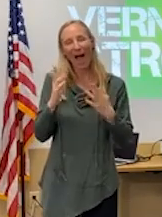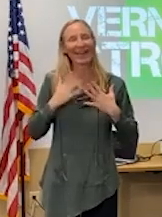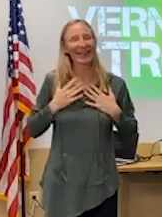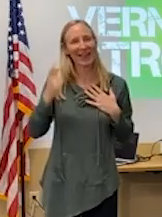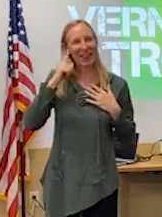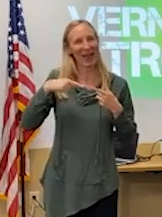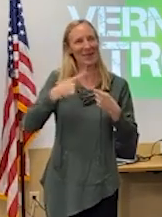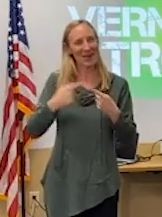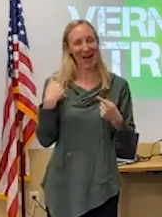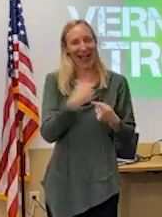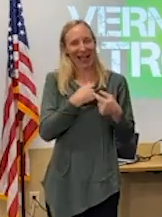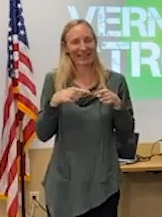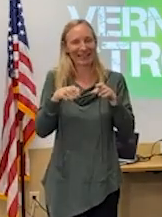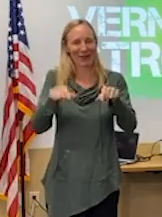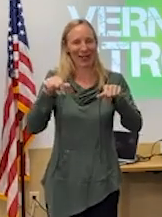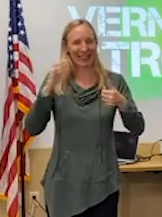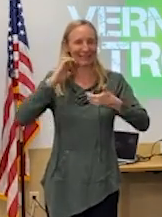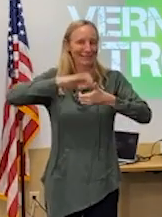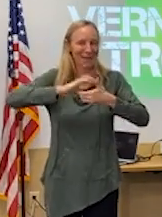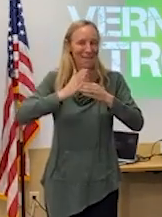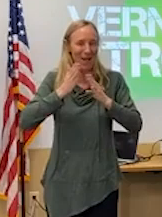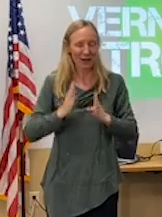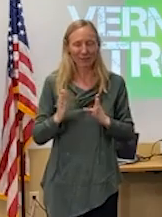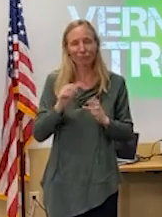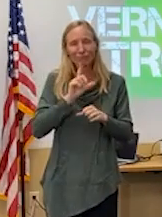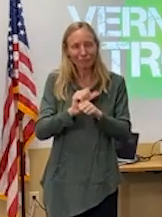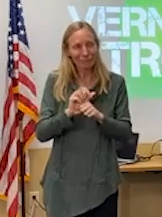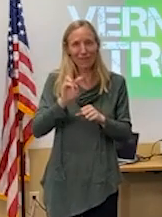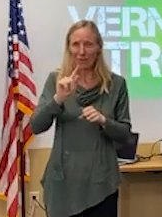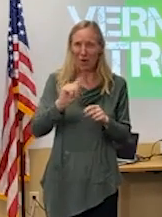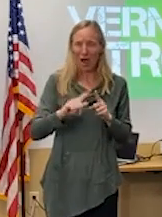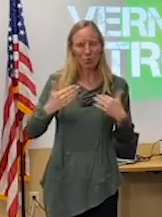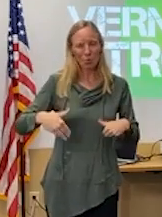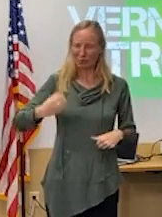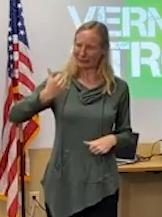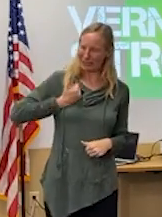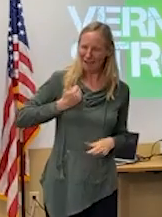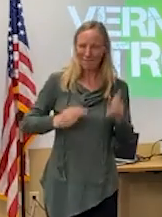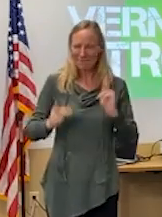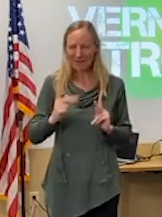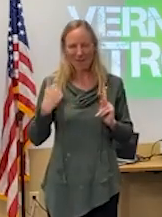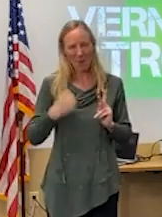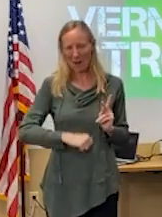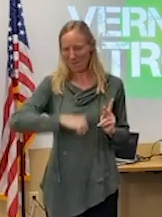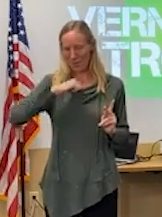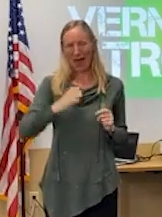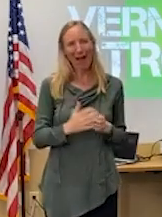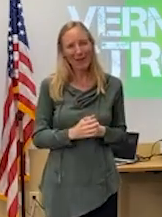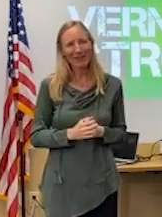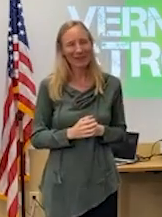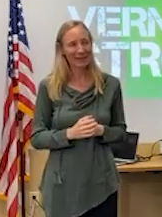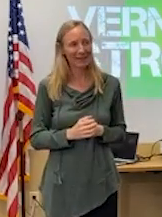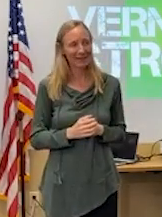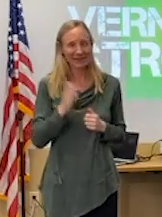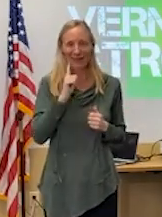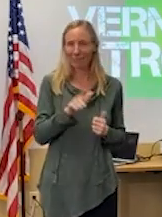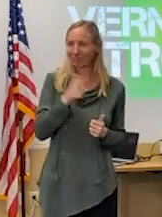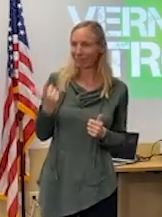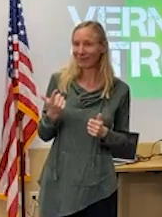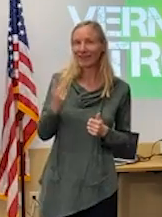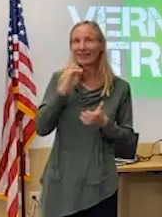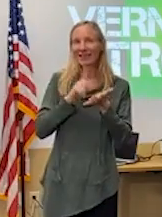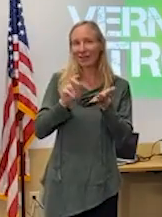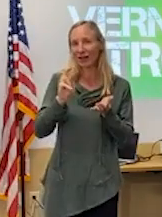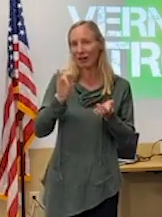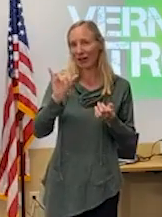and truly Vermont is tough, and we are really, really proud to be a part of it. Without further, I will pass it to